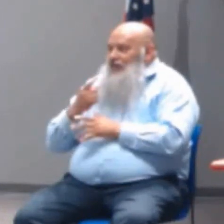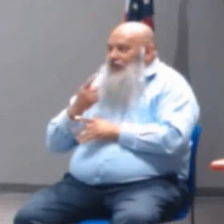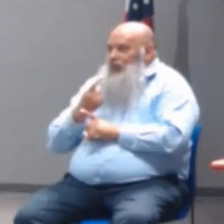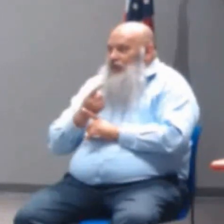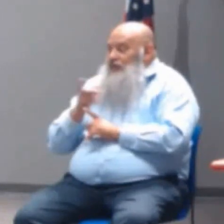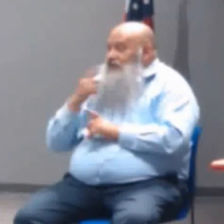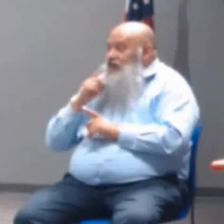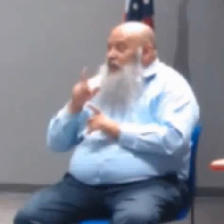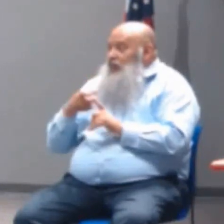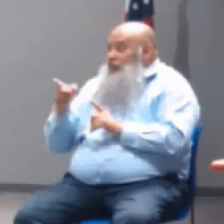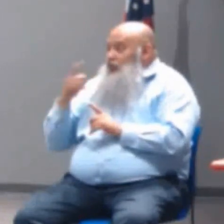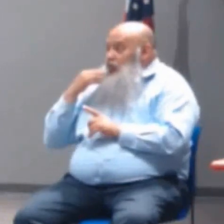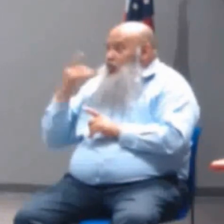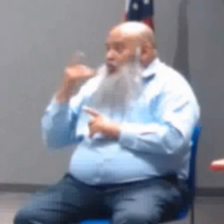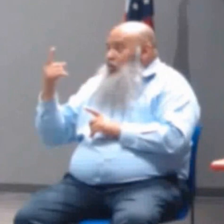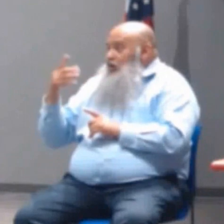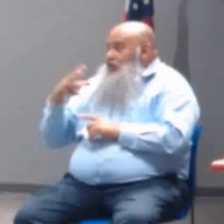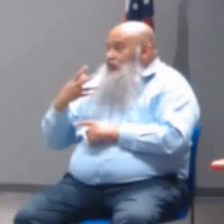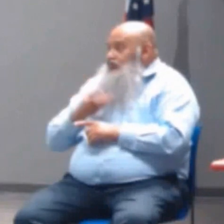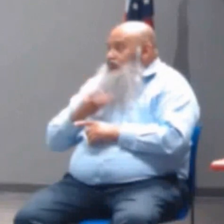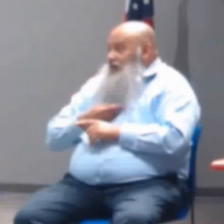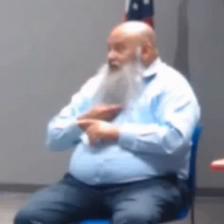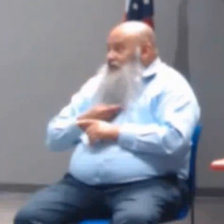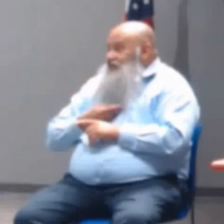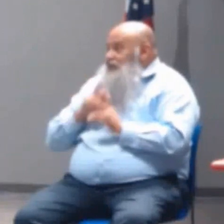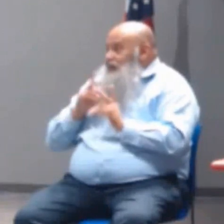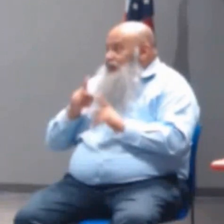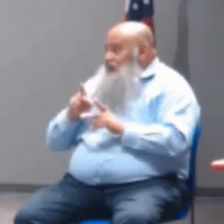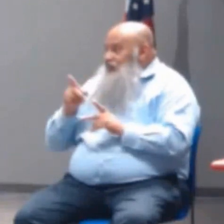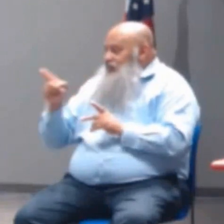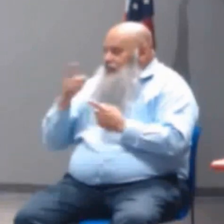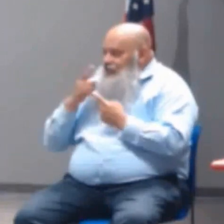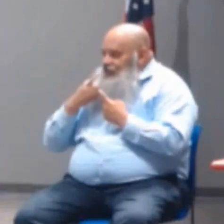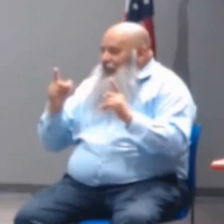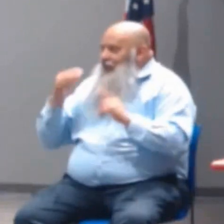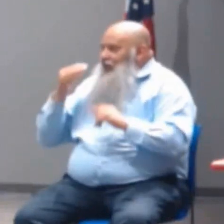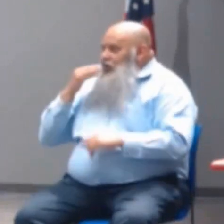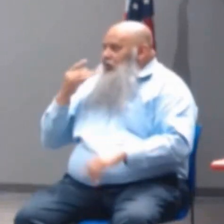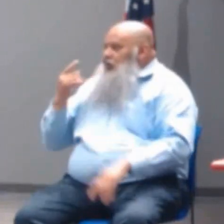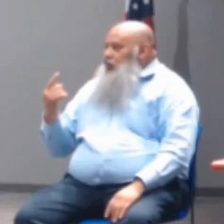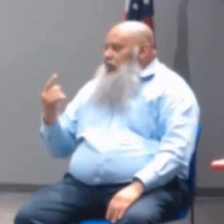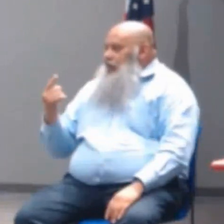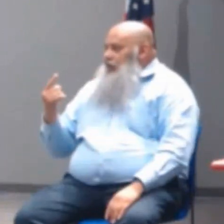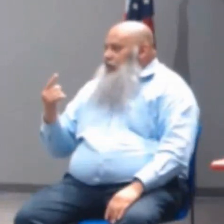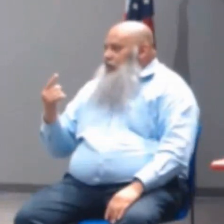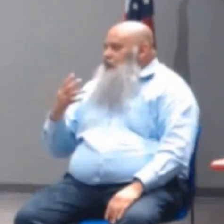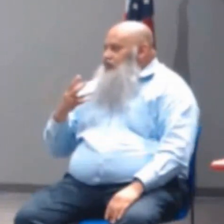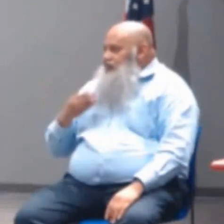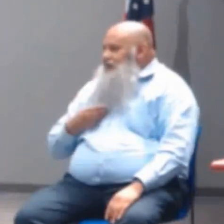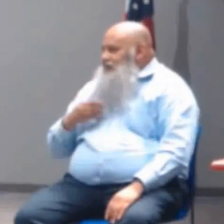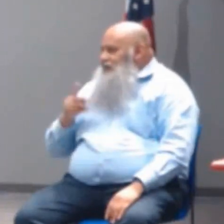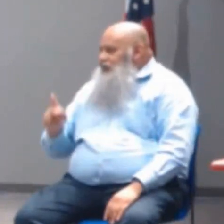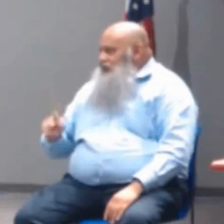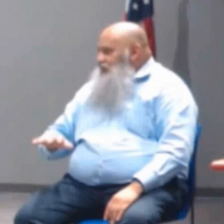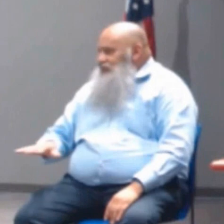saying that once you know one trans person, you know one trans person. But here's my